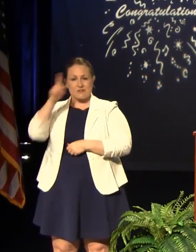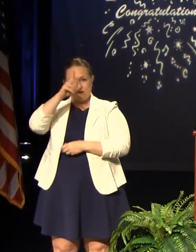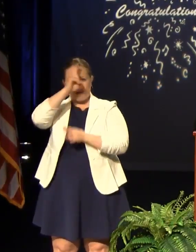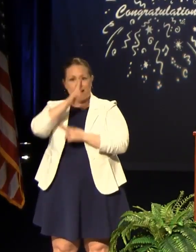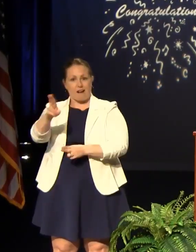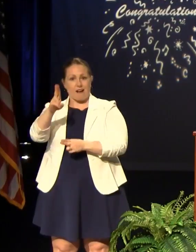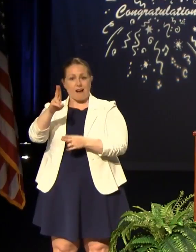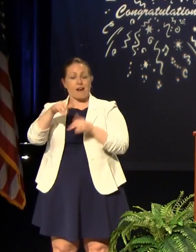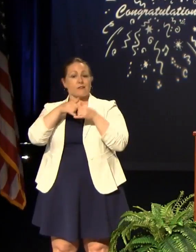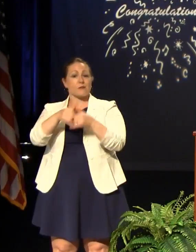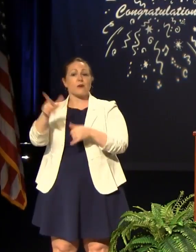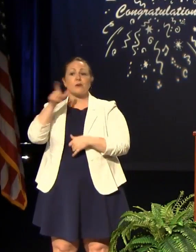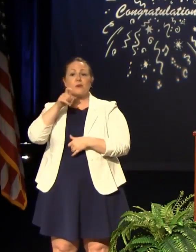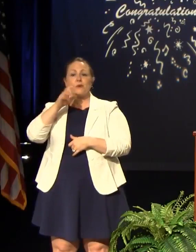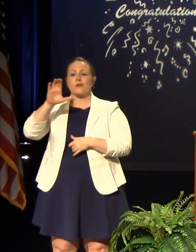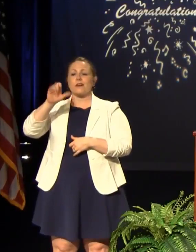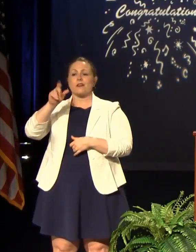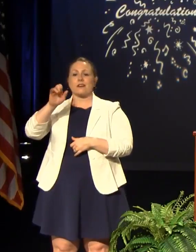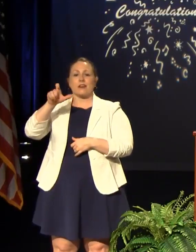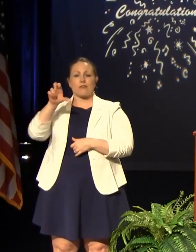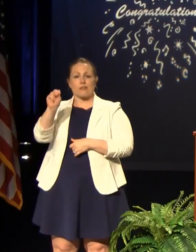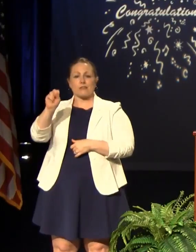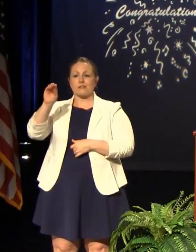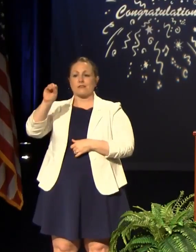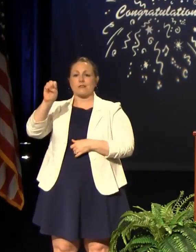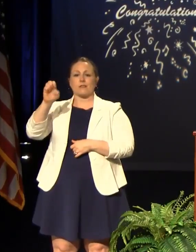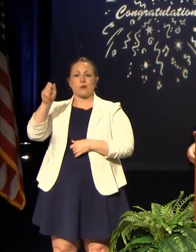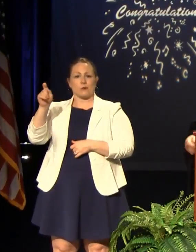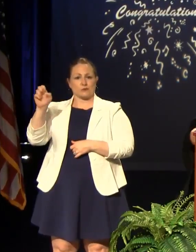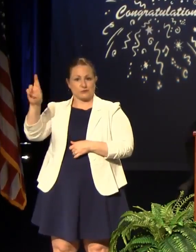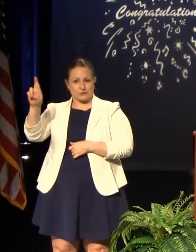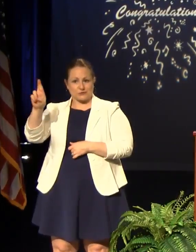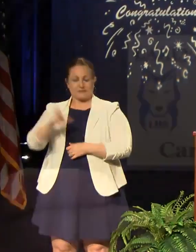is Carolyn Oster.